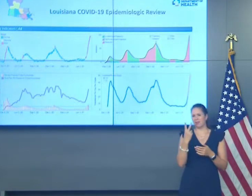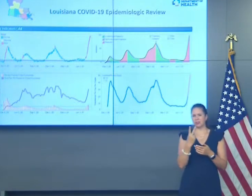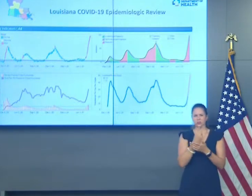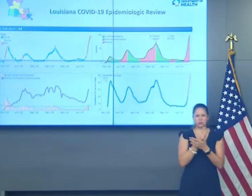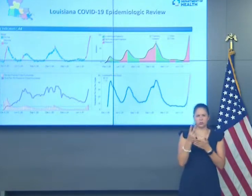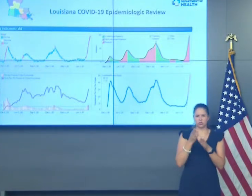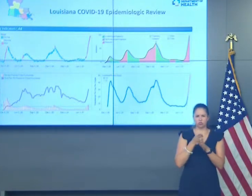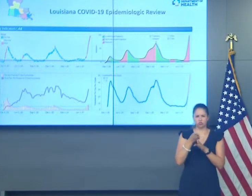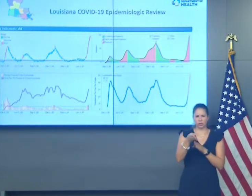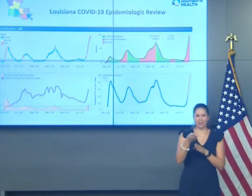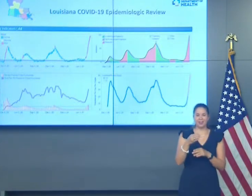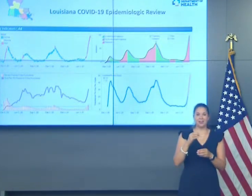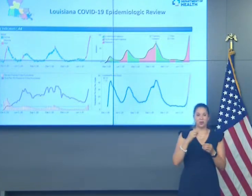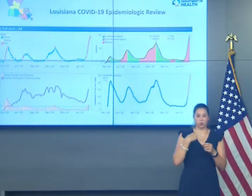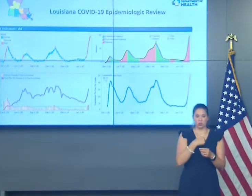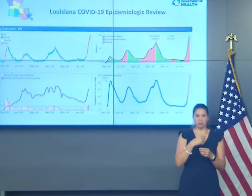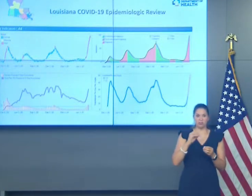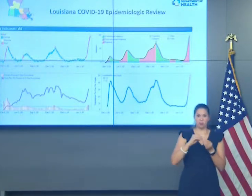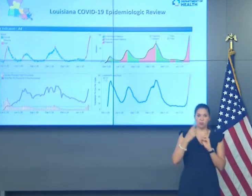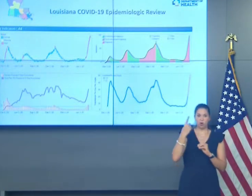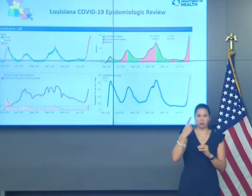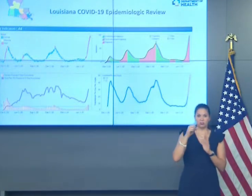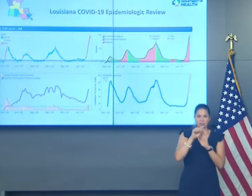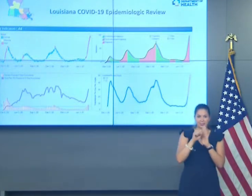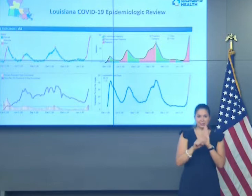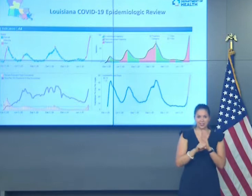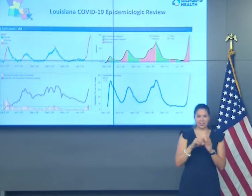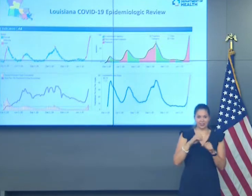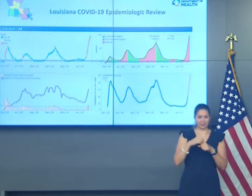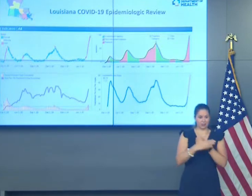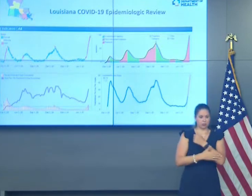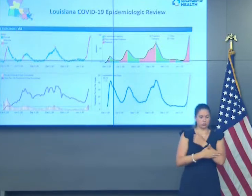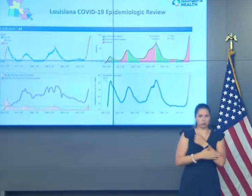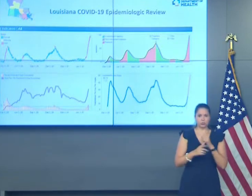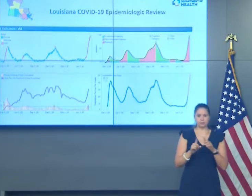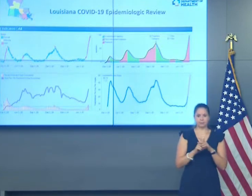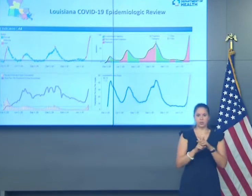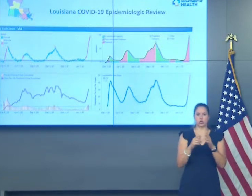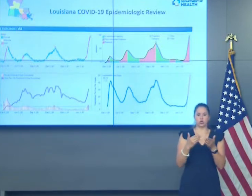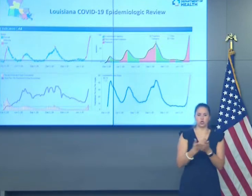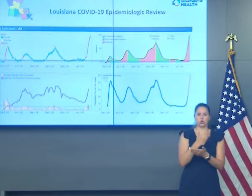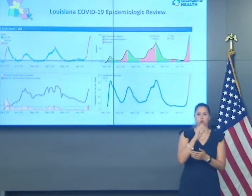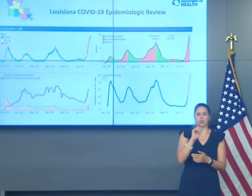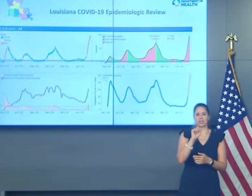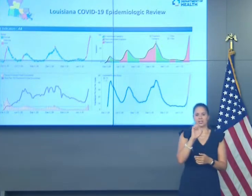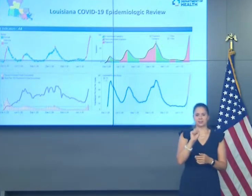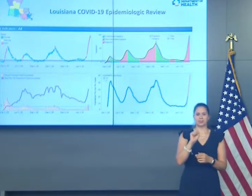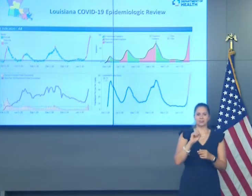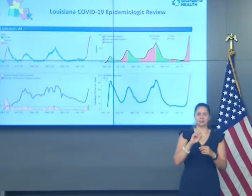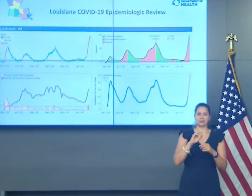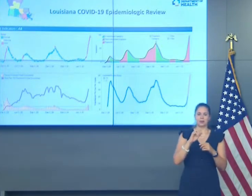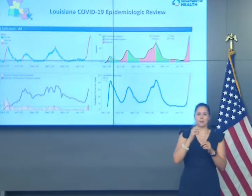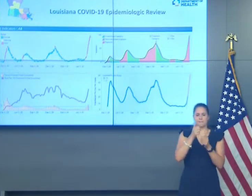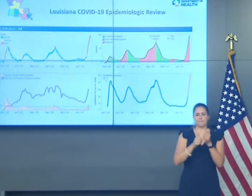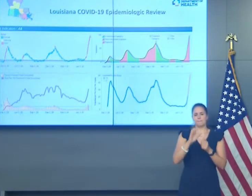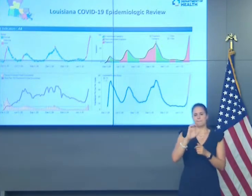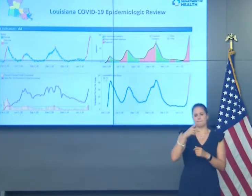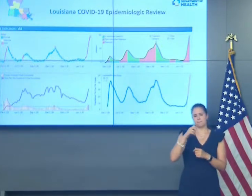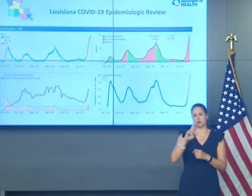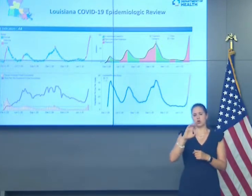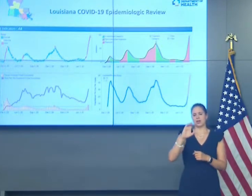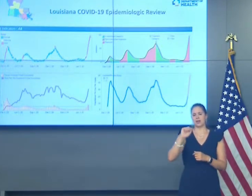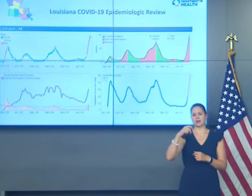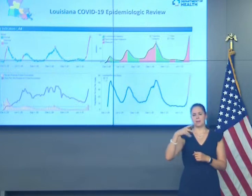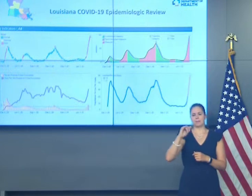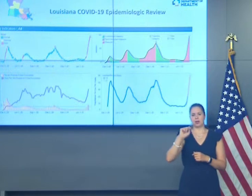weeks straight, the #1 state in the country in new cases of COVID-19 per capita. On the bottom left-hand